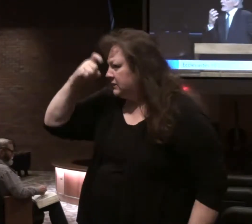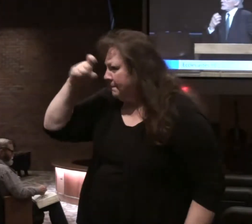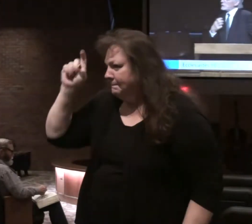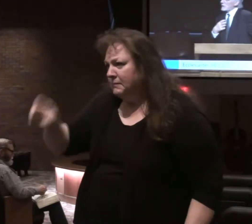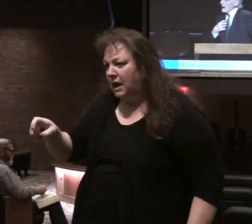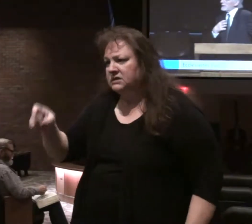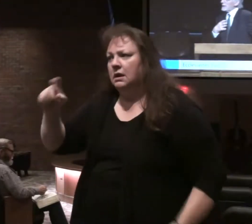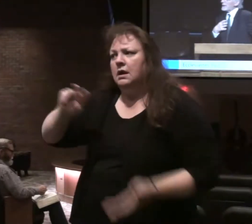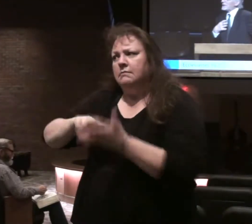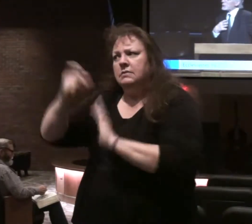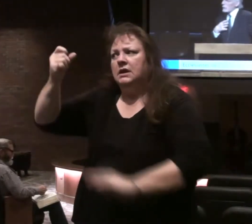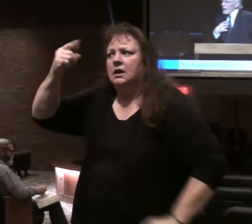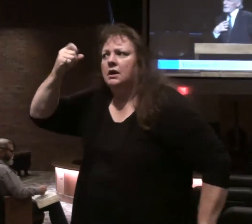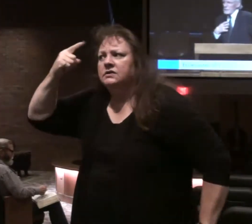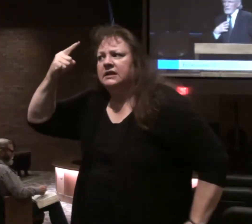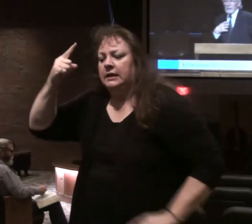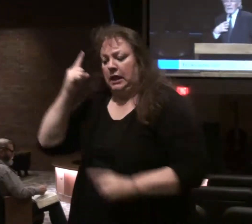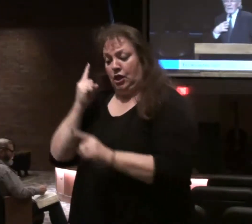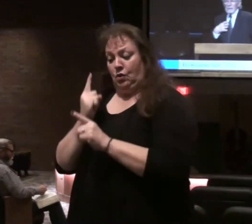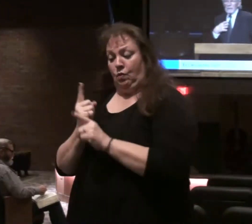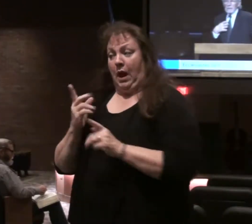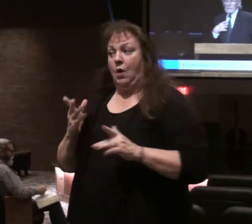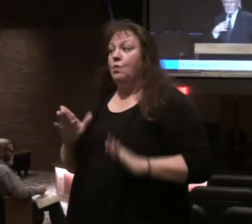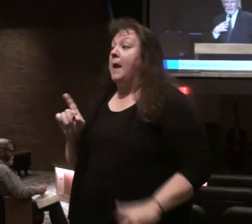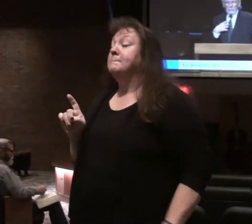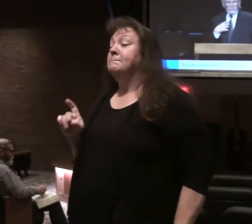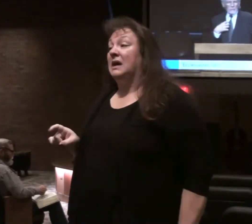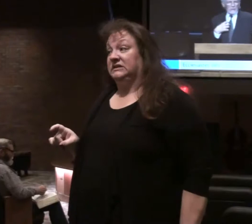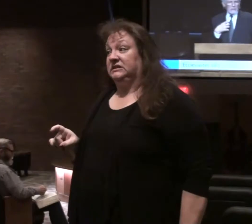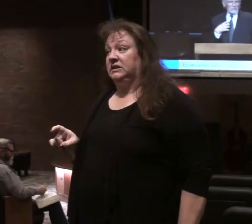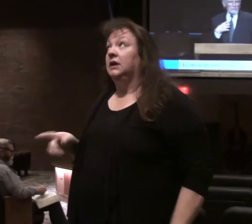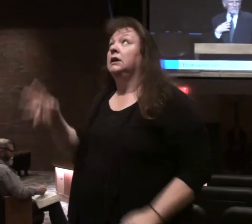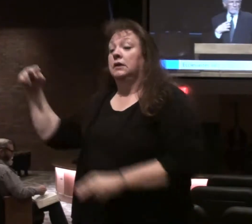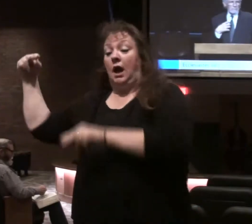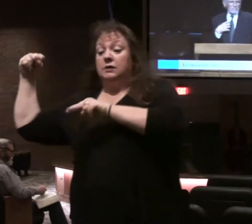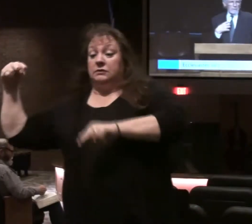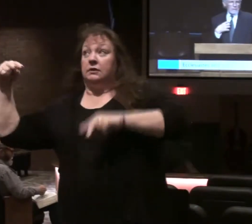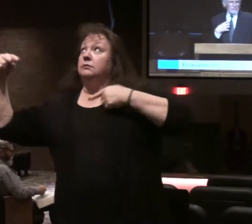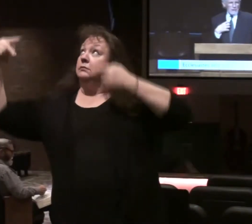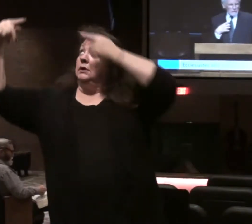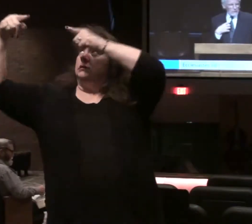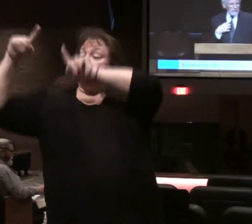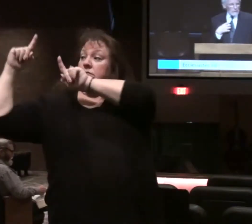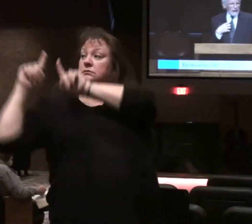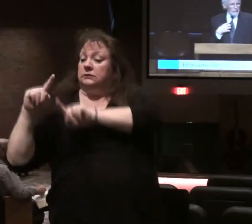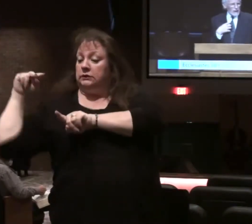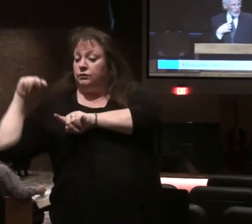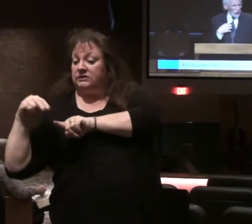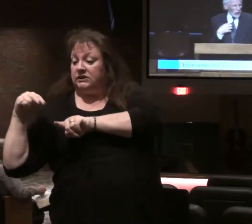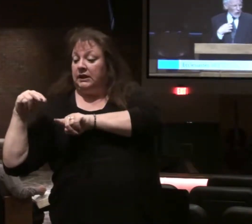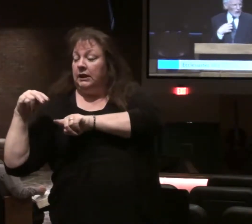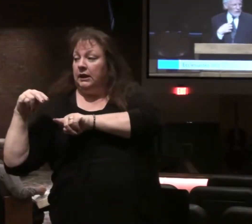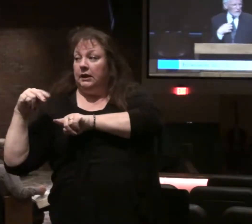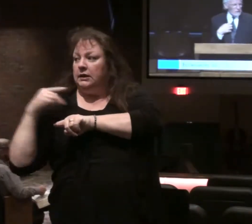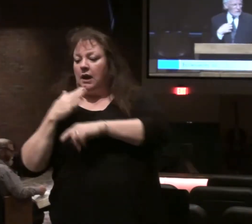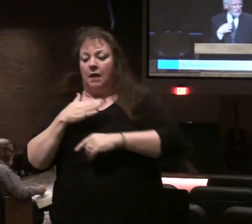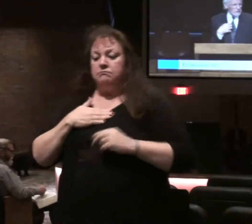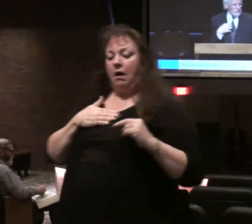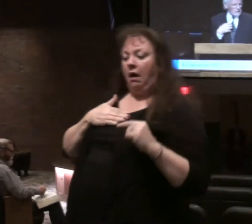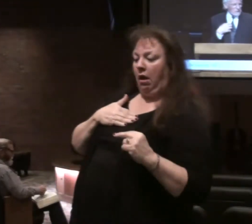is understanding things correctly from God's perspective. Seeing things as they